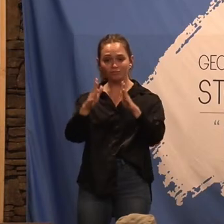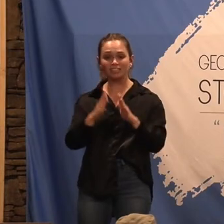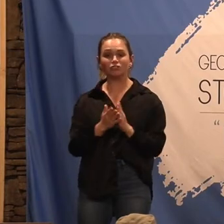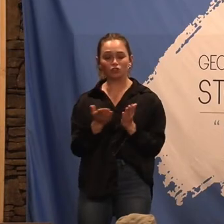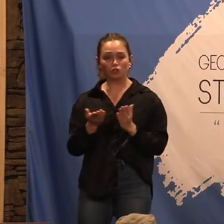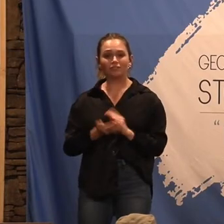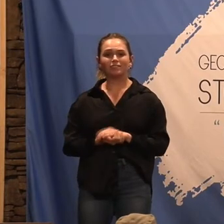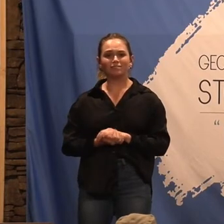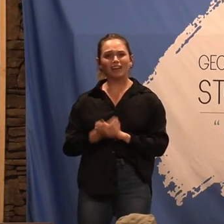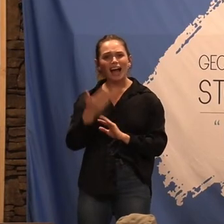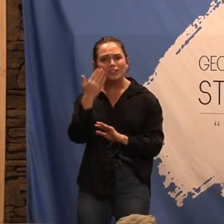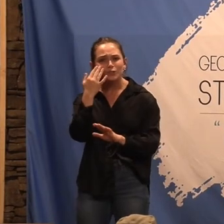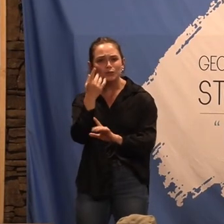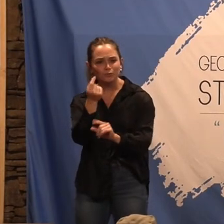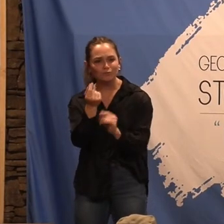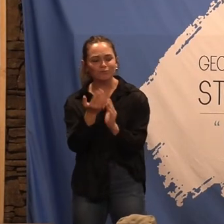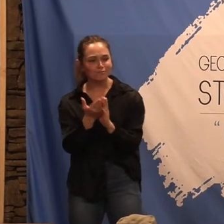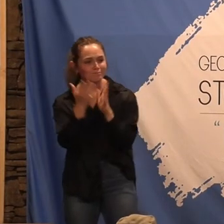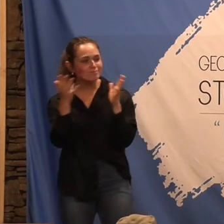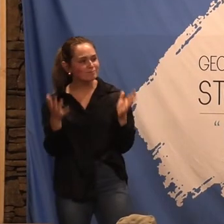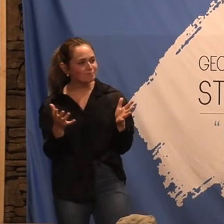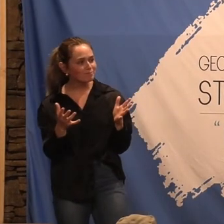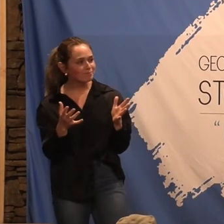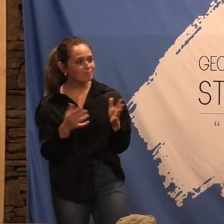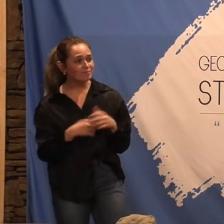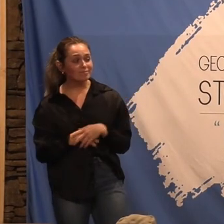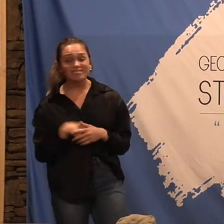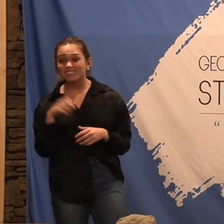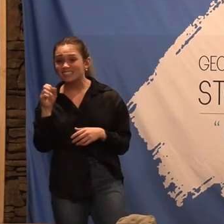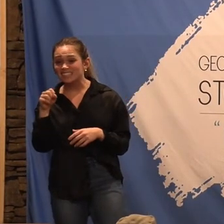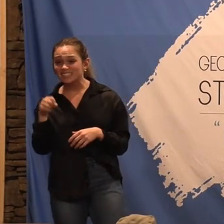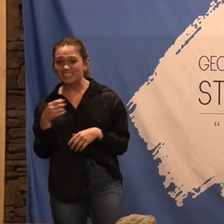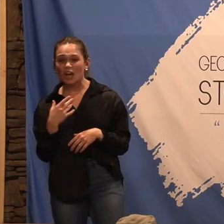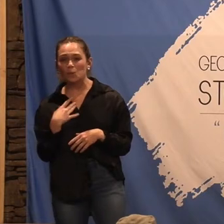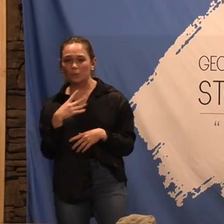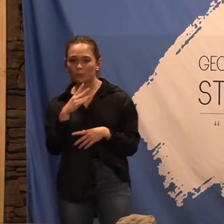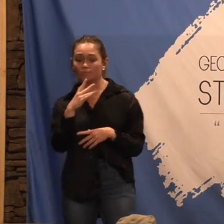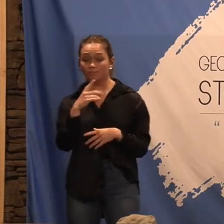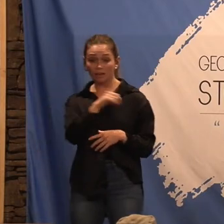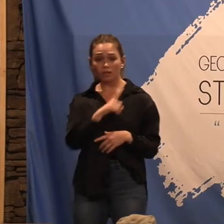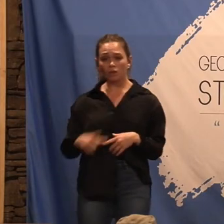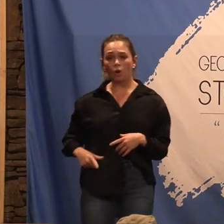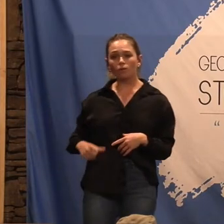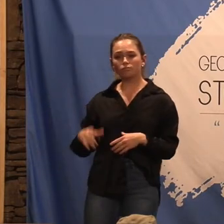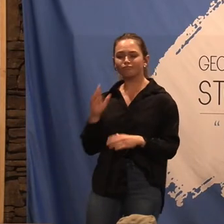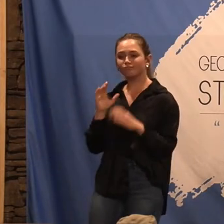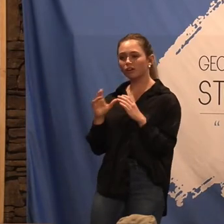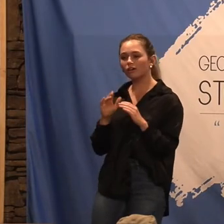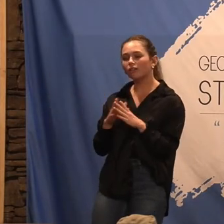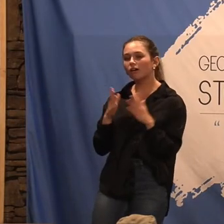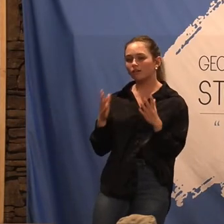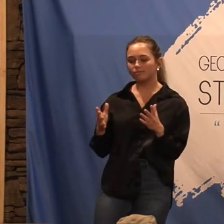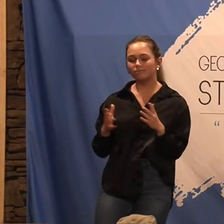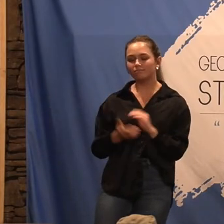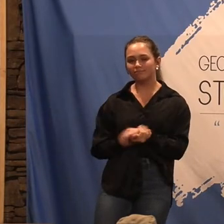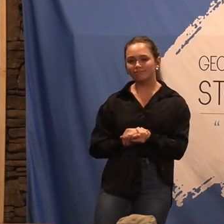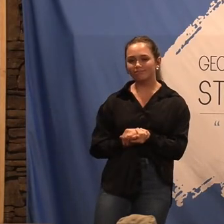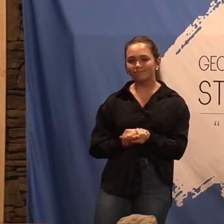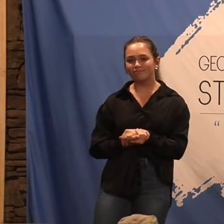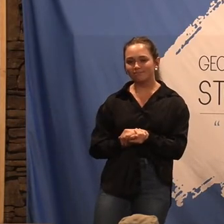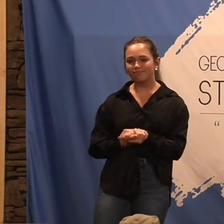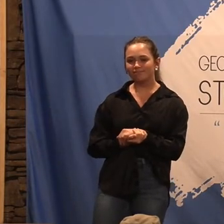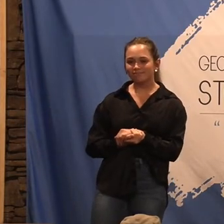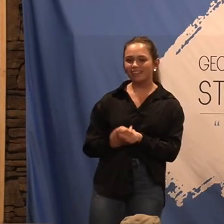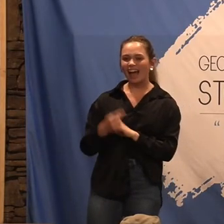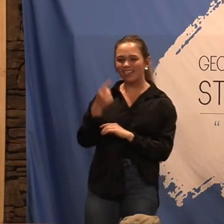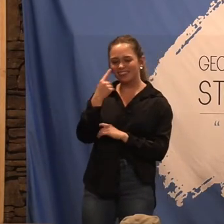service. I said, I know you've done that a lot. He said, yeah, me and the Lord talk a lot. I said, I think they all